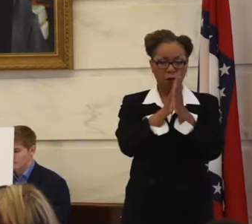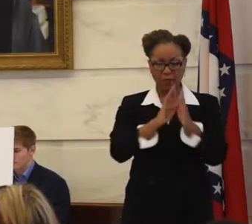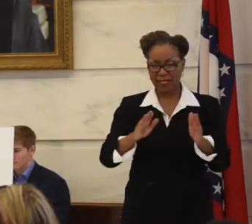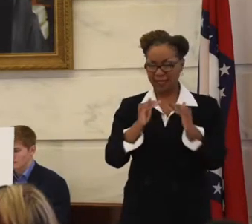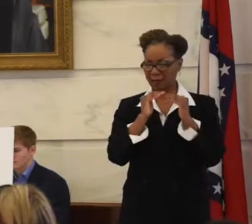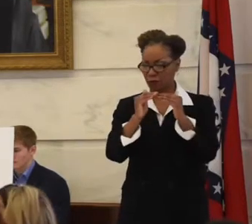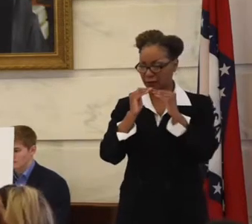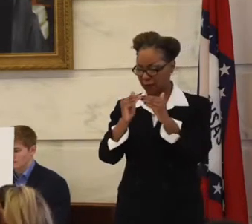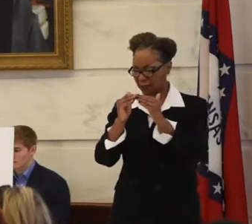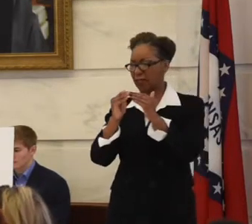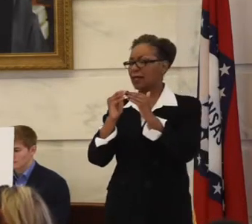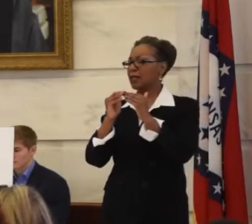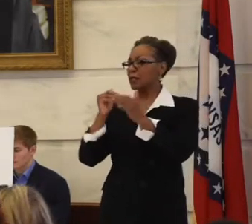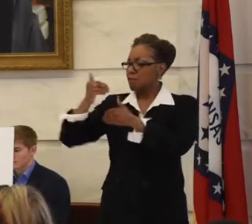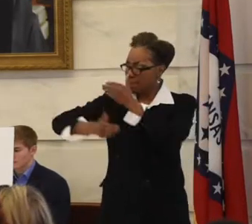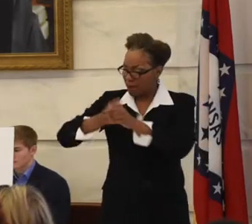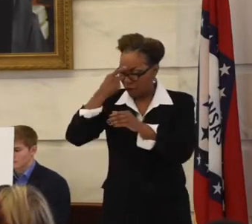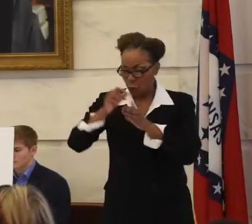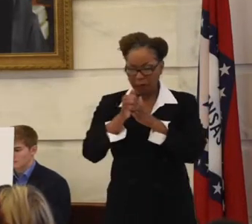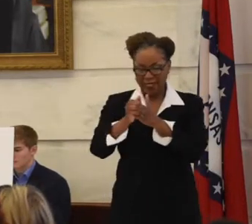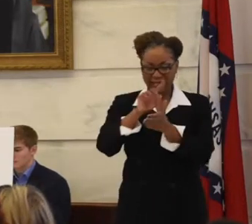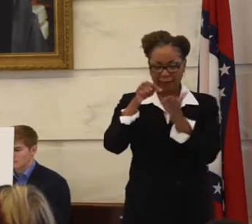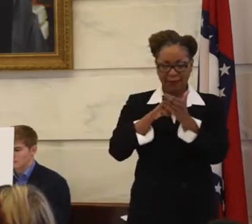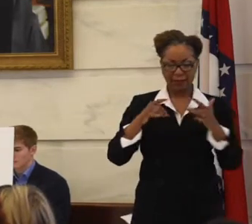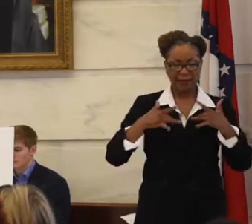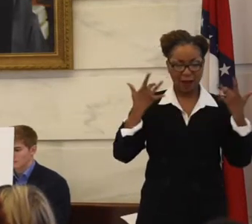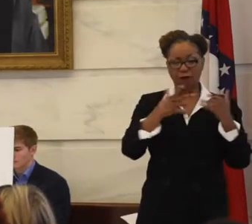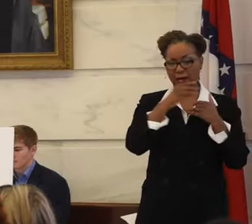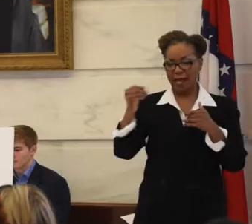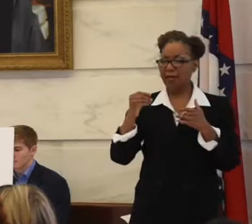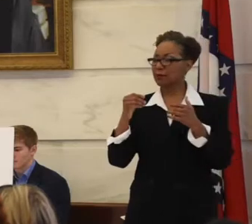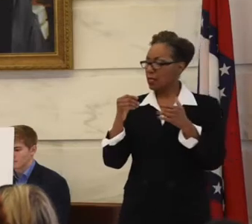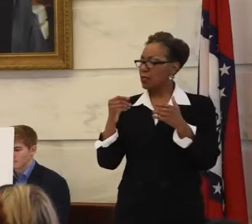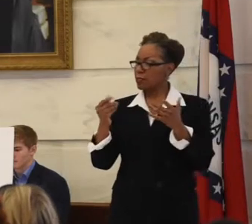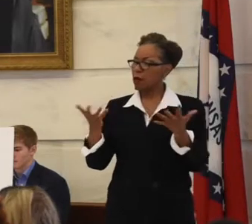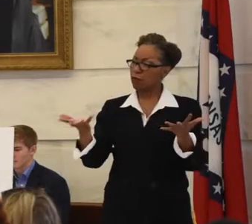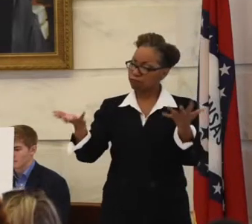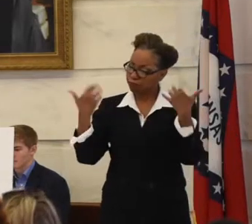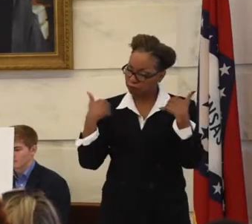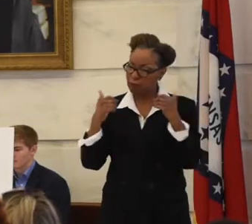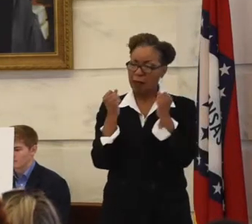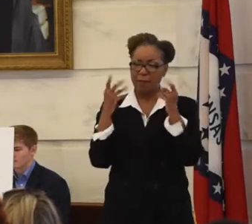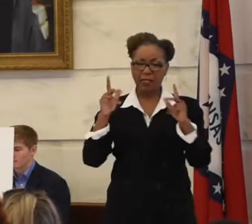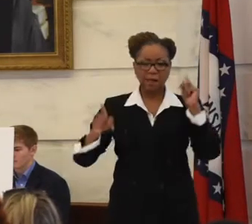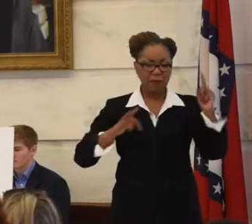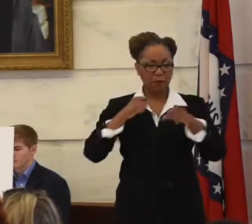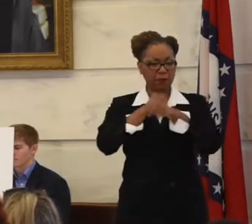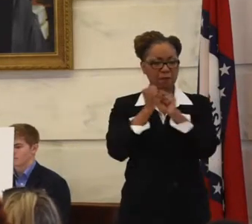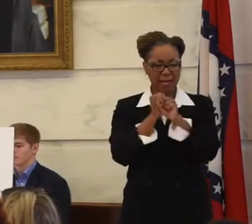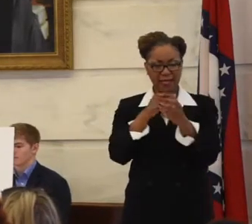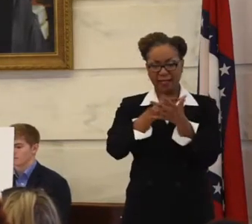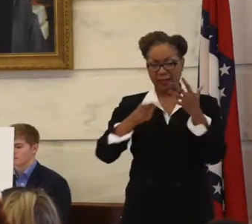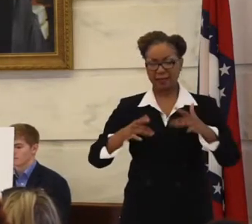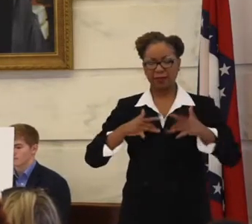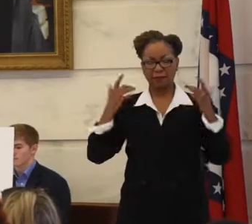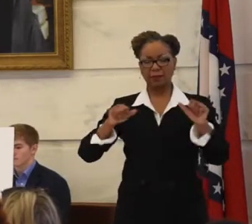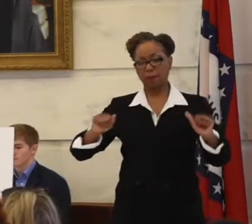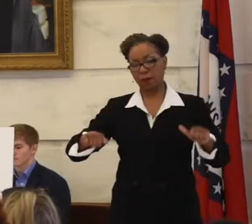Memorial Movement for leading this effort and bringing so many people together to make these events